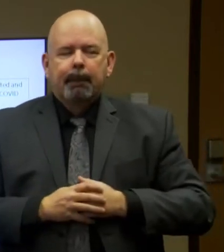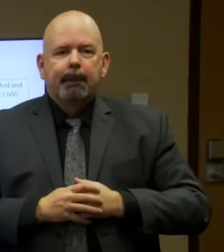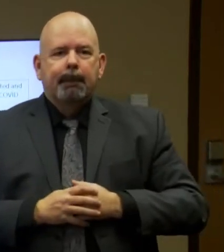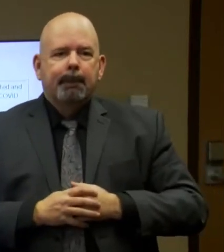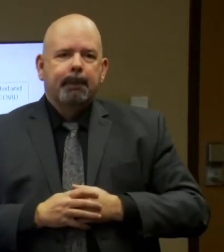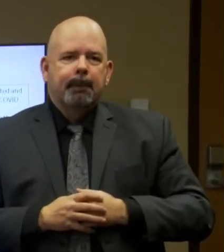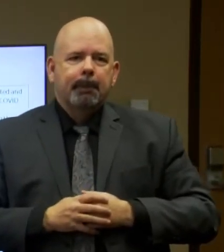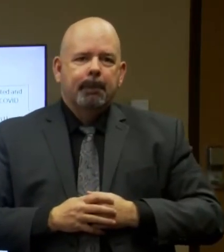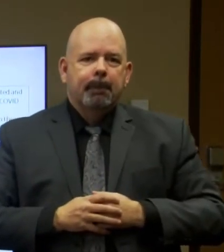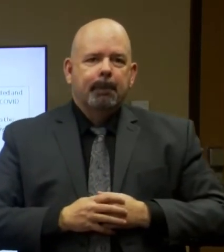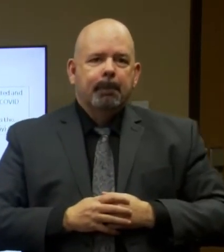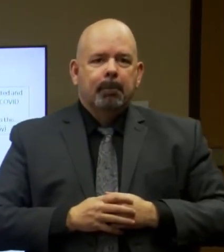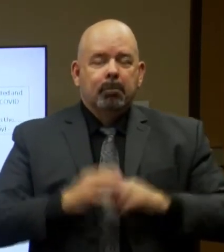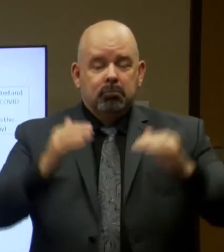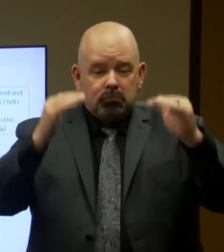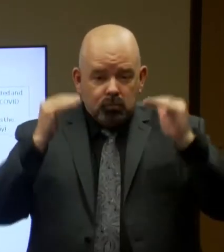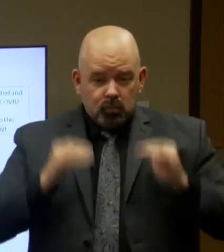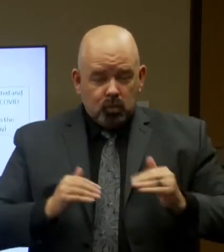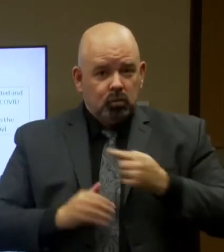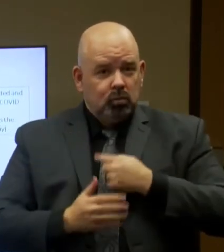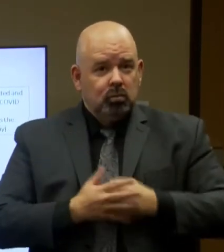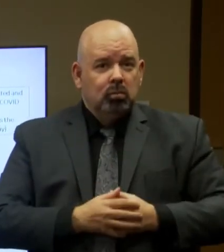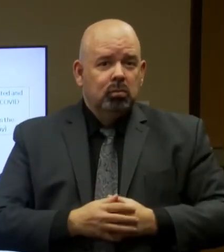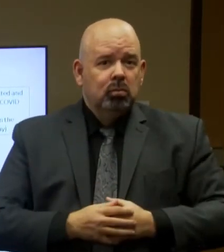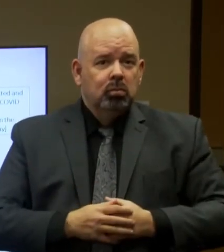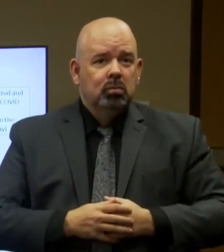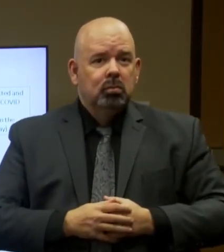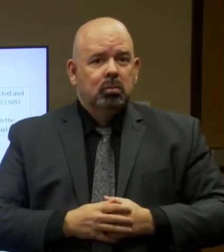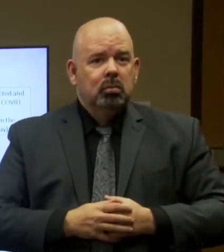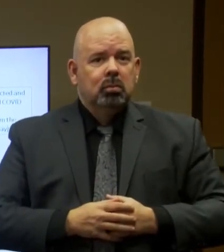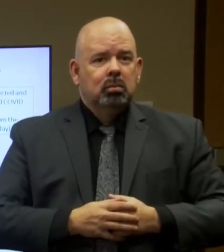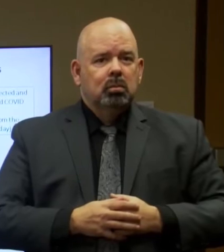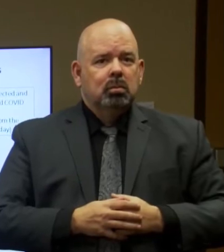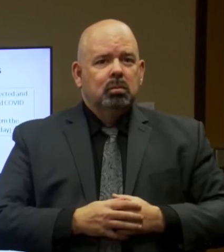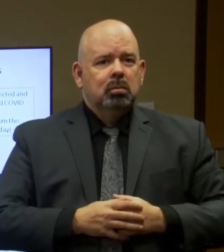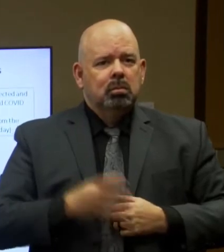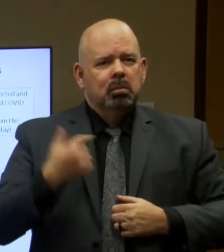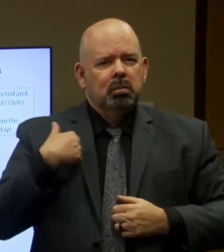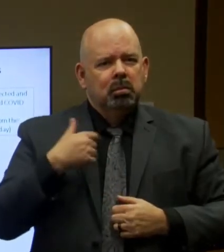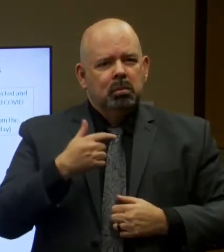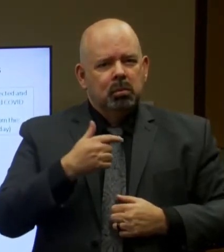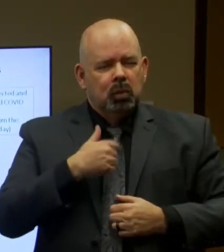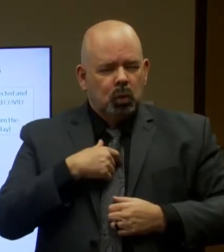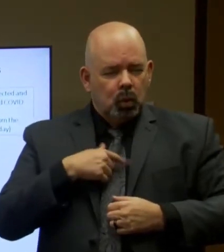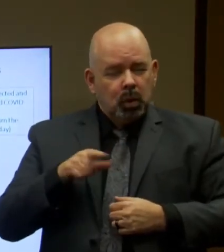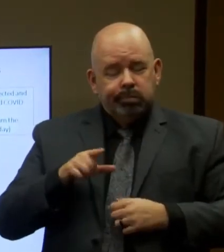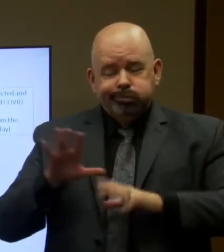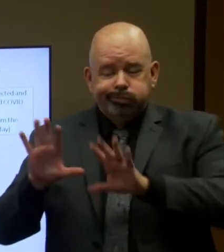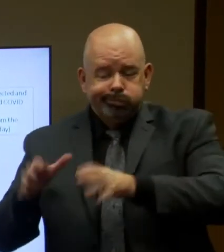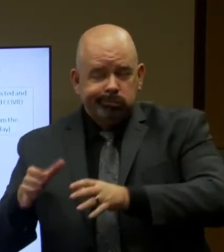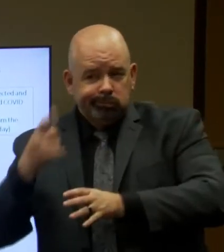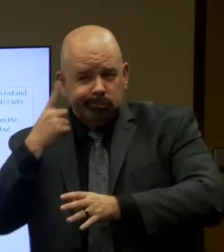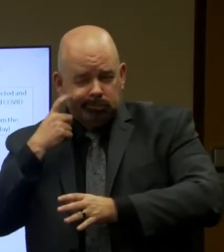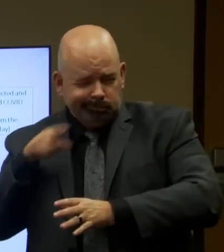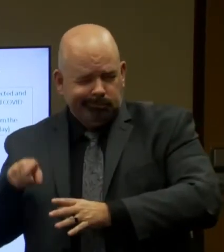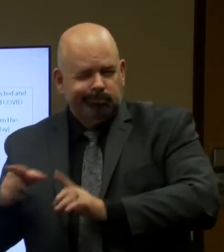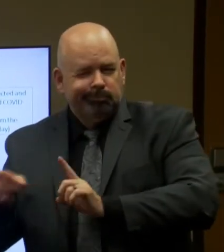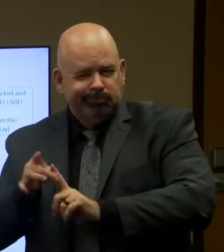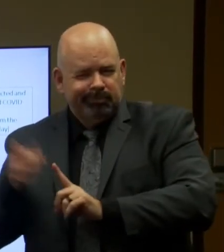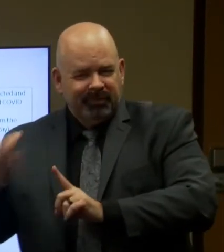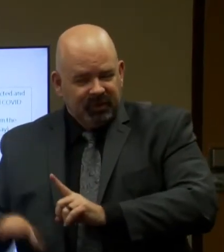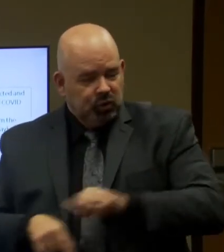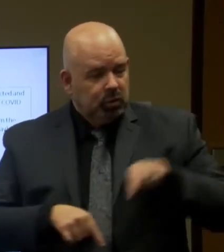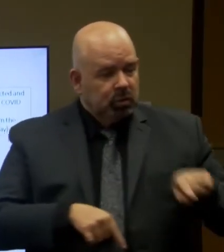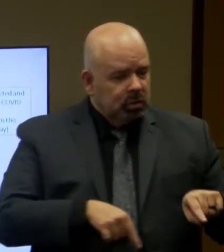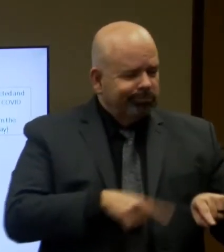suspected and confirmed ER visits in the prior 24 hours for COVID-19. Again, similarly, we saw